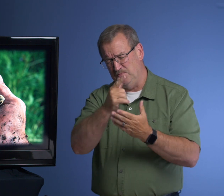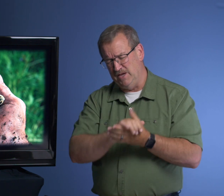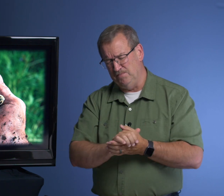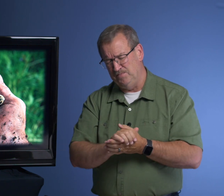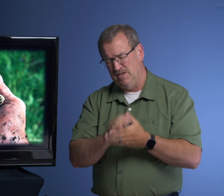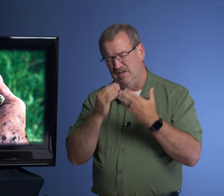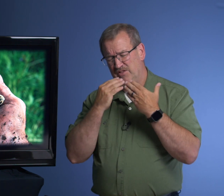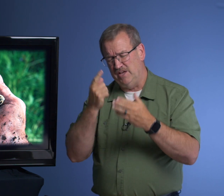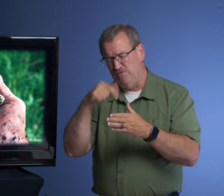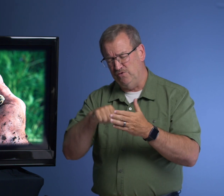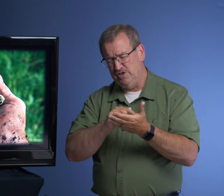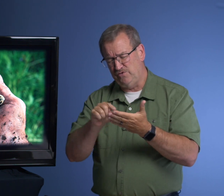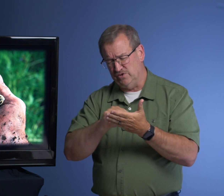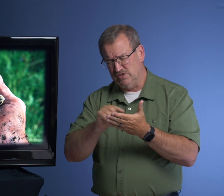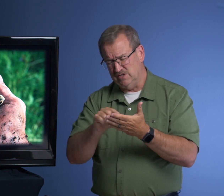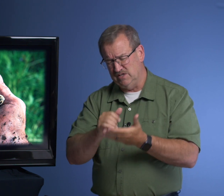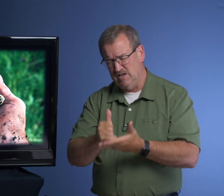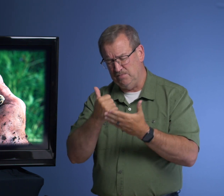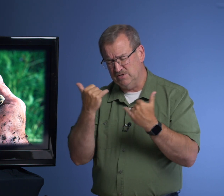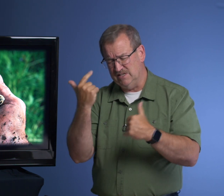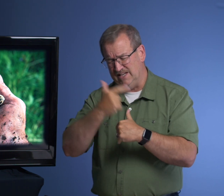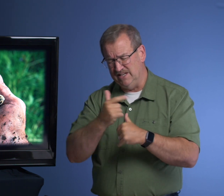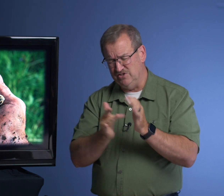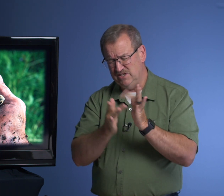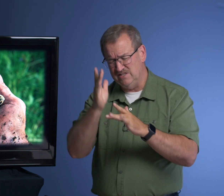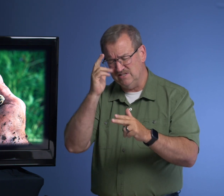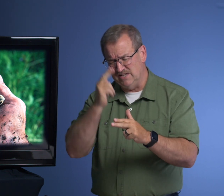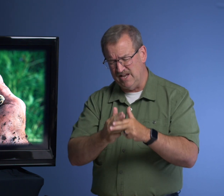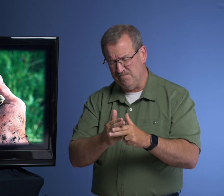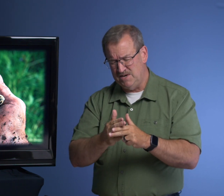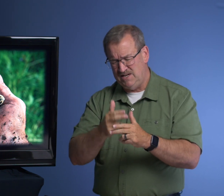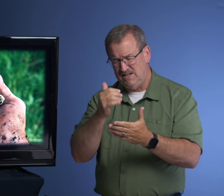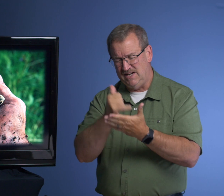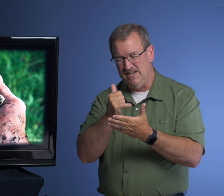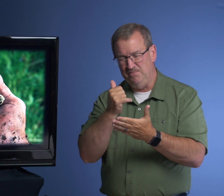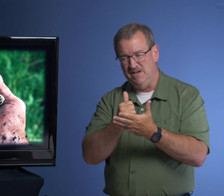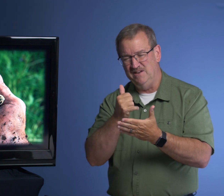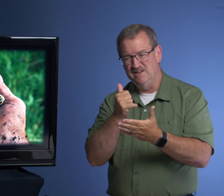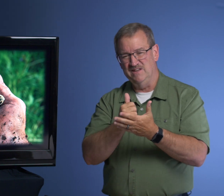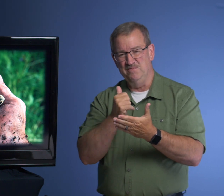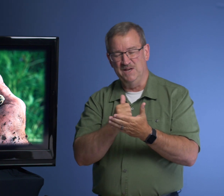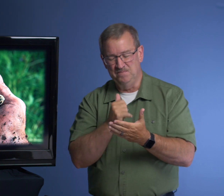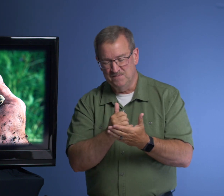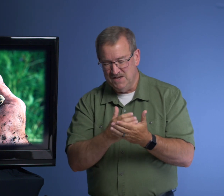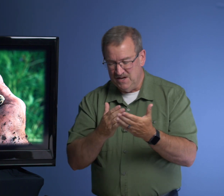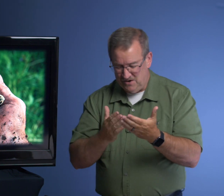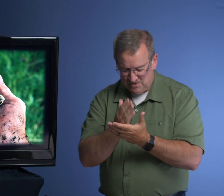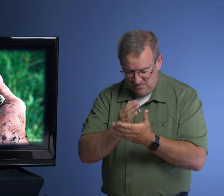them. Thank you for these verses. Help us today in Jesus' name. Amen. Amen. All right, well,